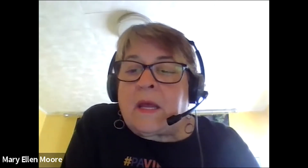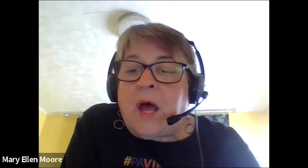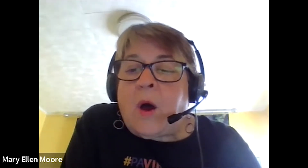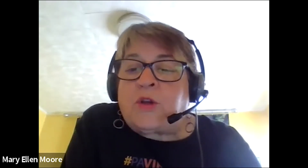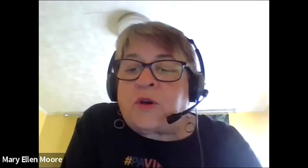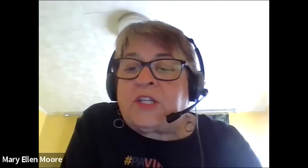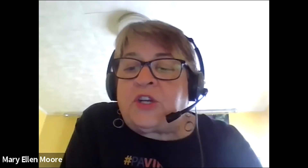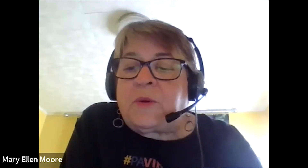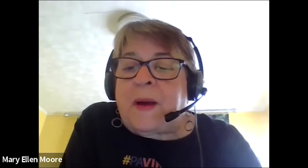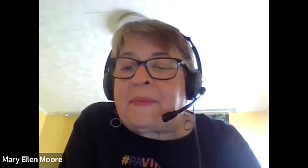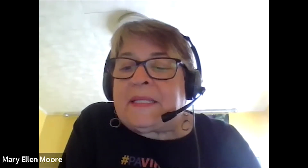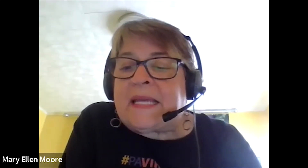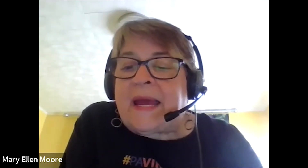Oh, you're going to do your puppy's name.